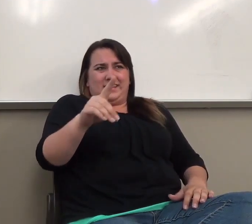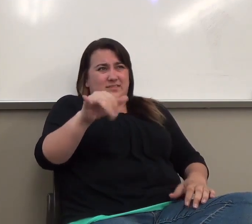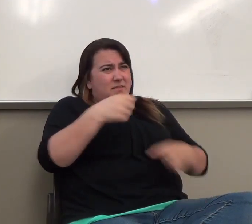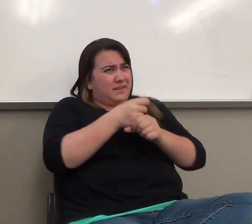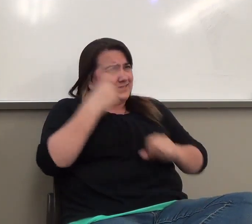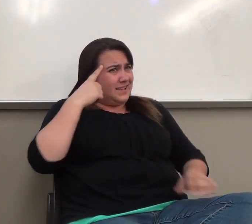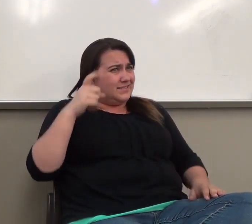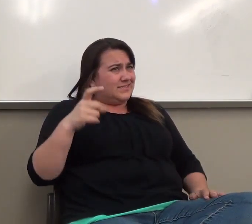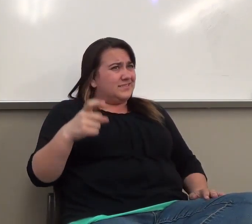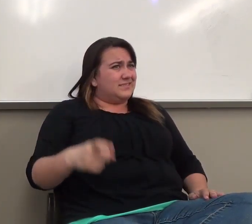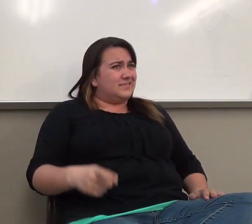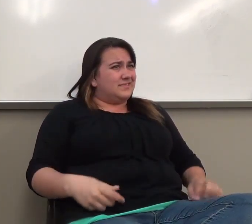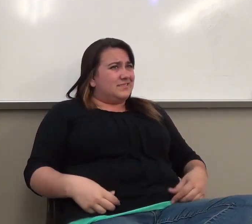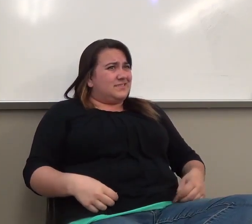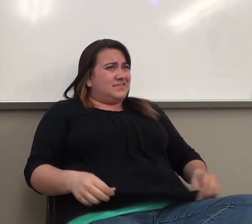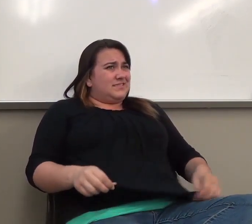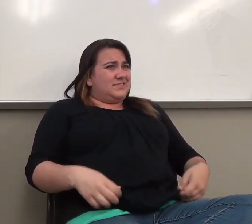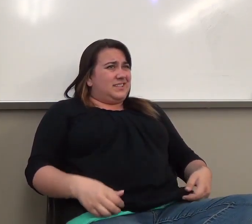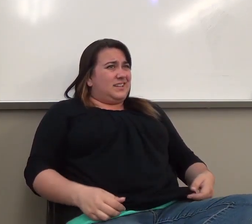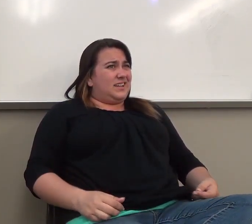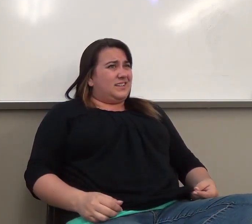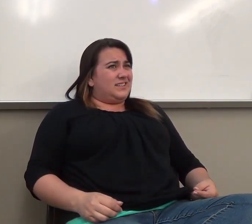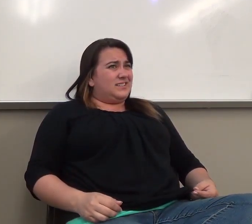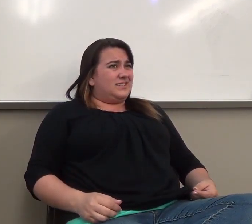she's talking about everybody in the class. It should be,